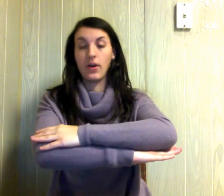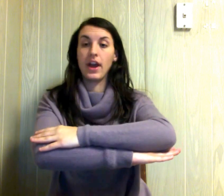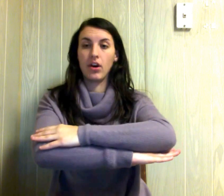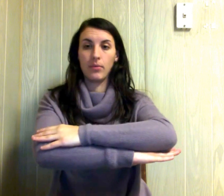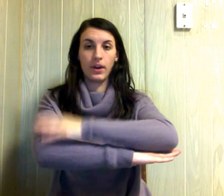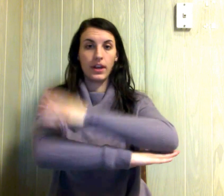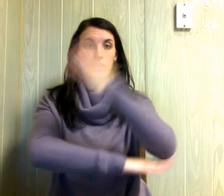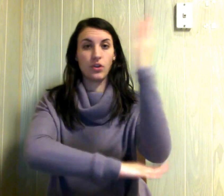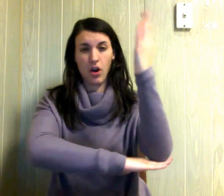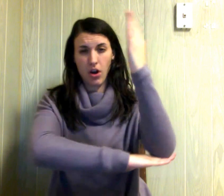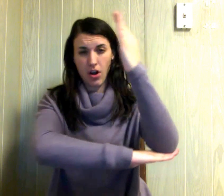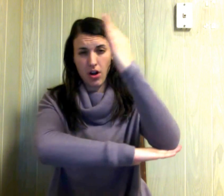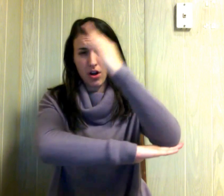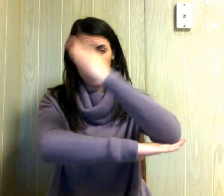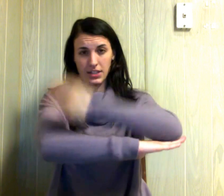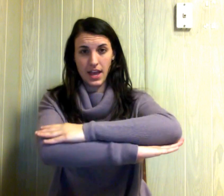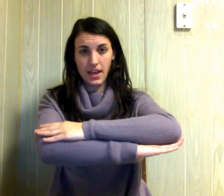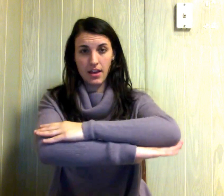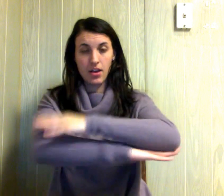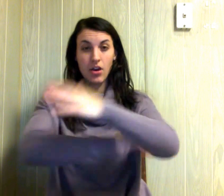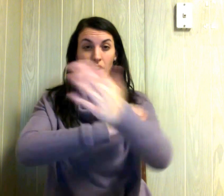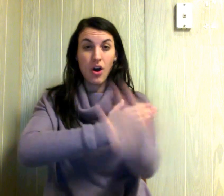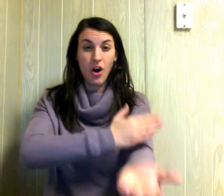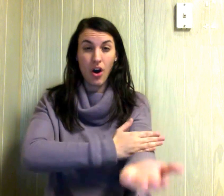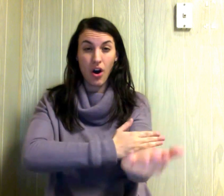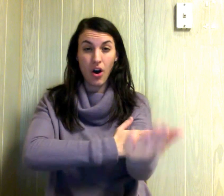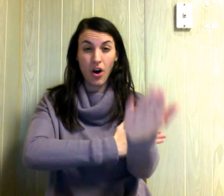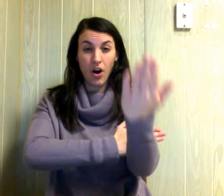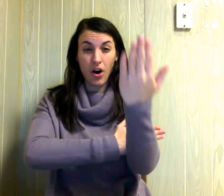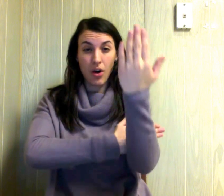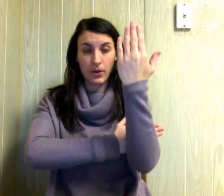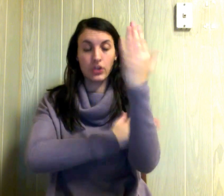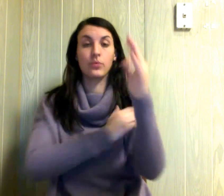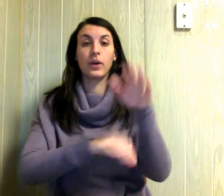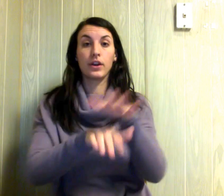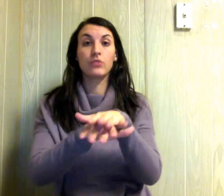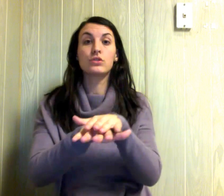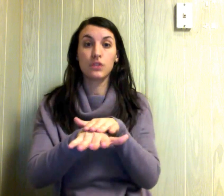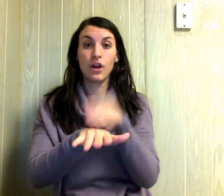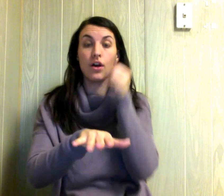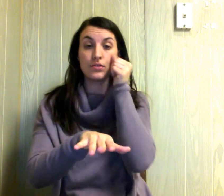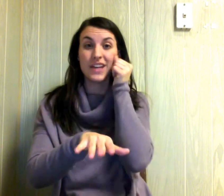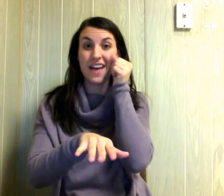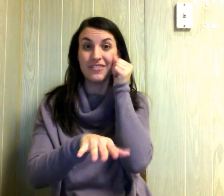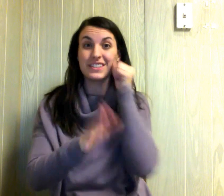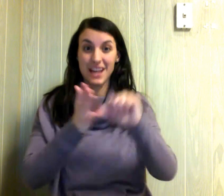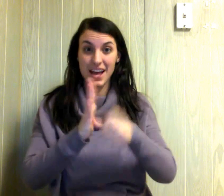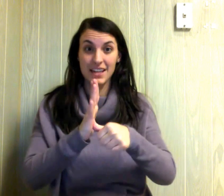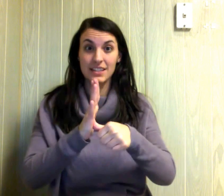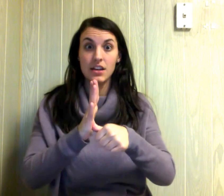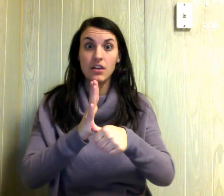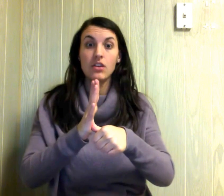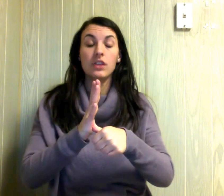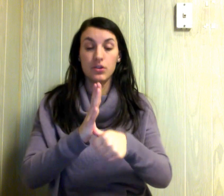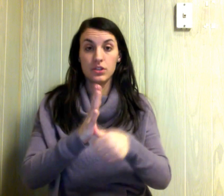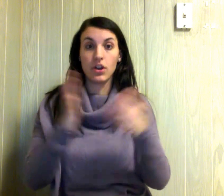all morning. So all day, all morning. You want to go slow to emphasize that you did it